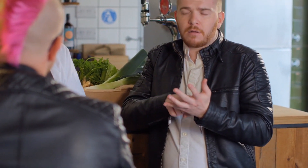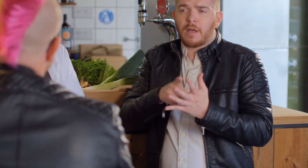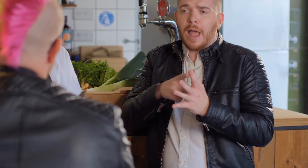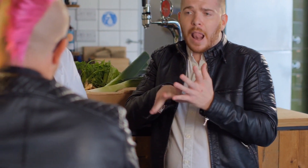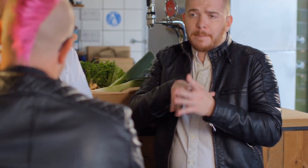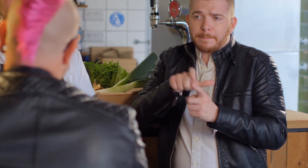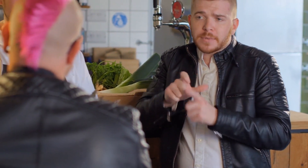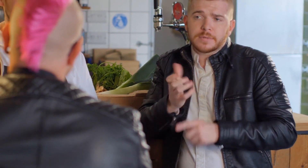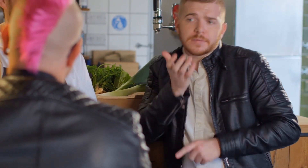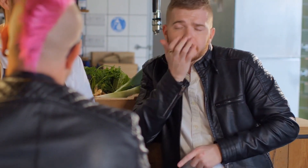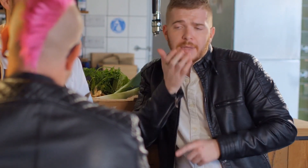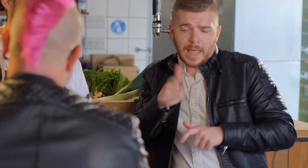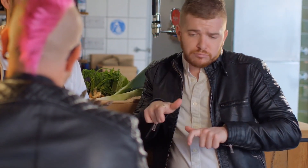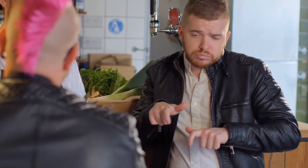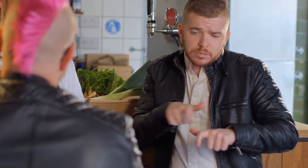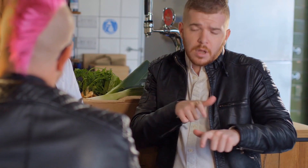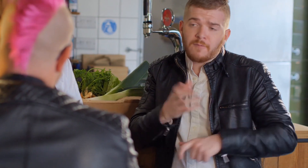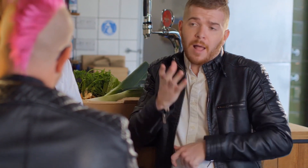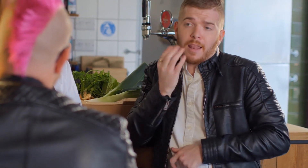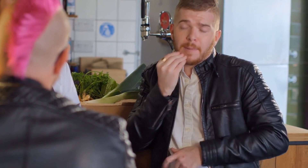and preserved lemon. Would you like to try it?